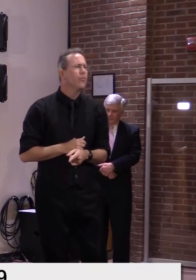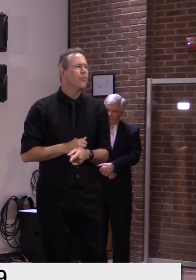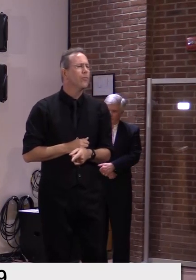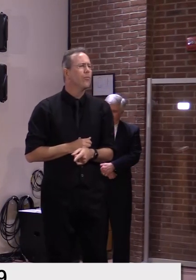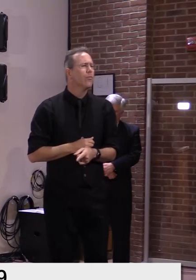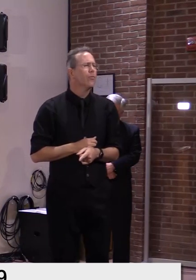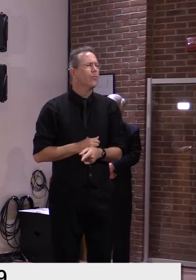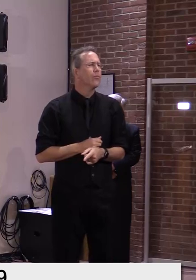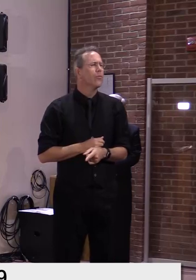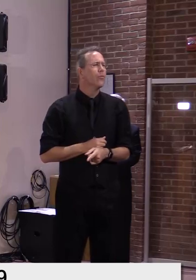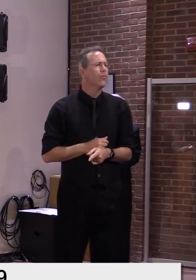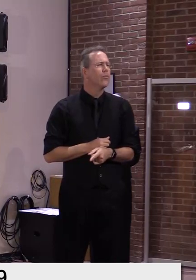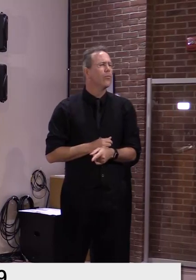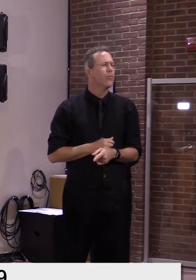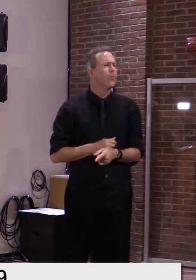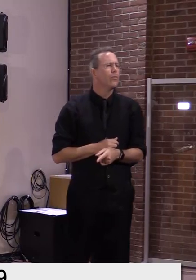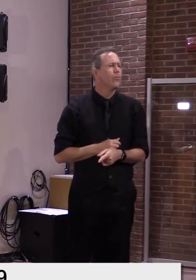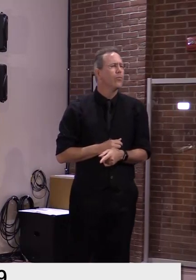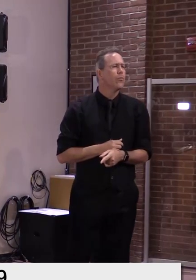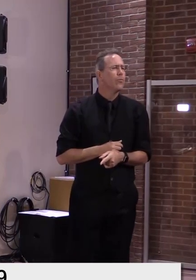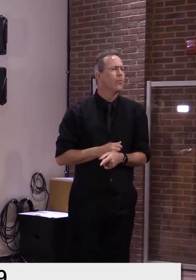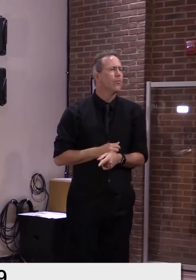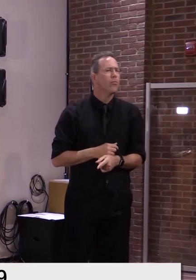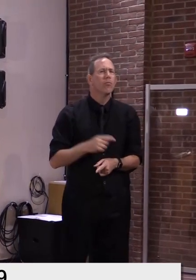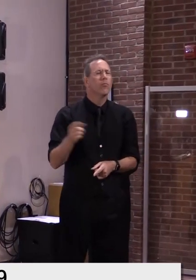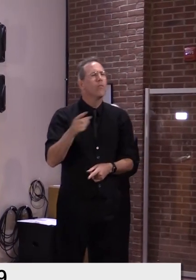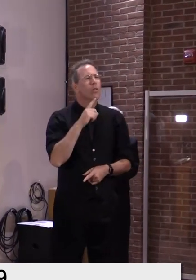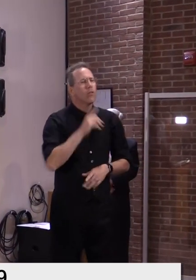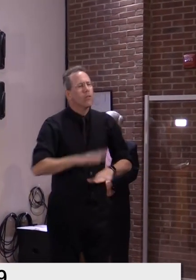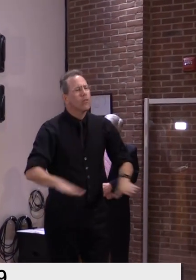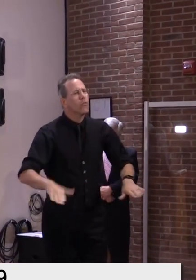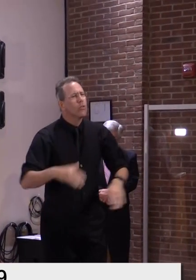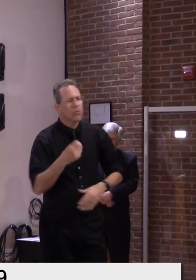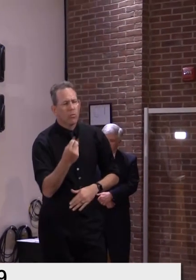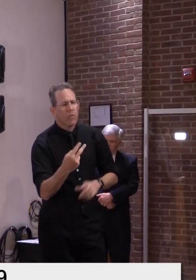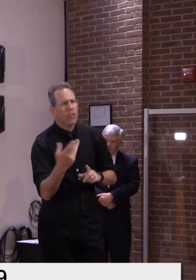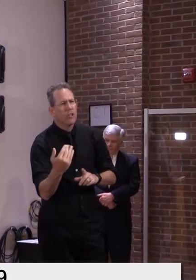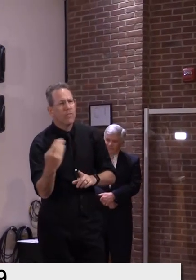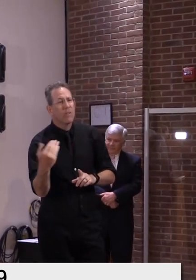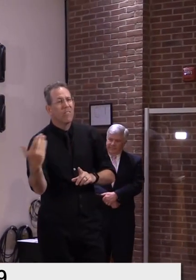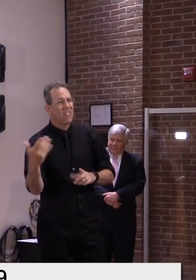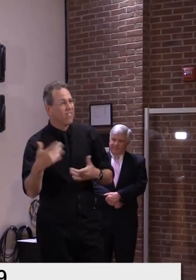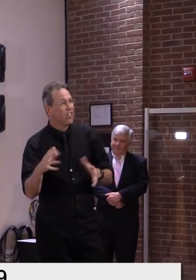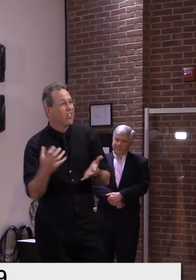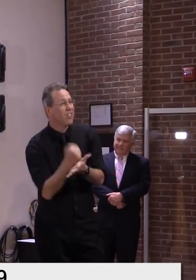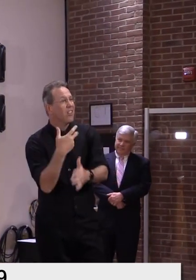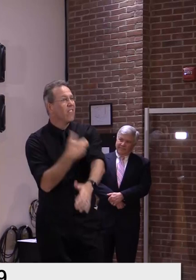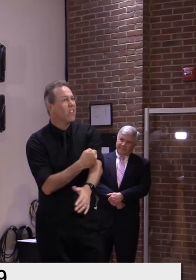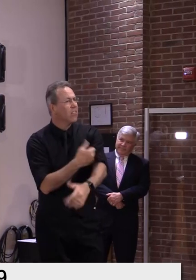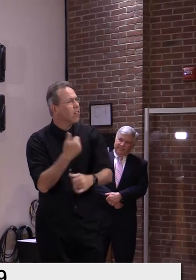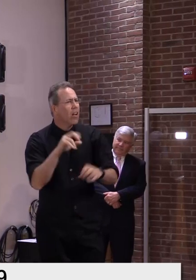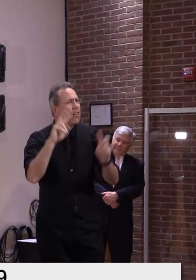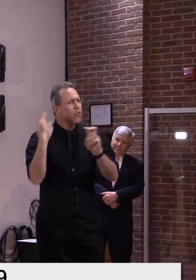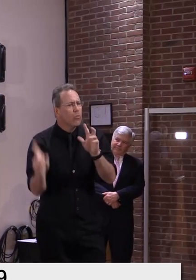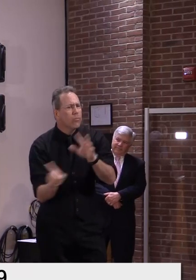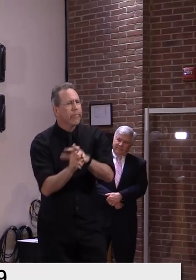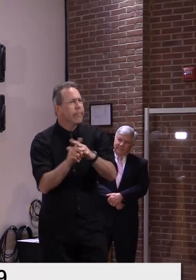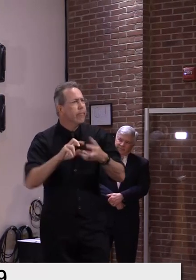to 15-year-olds? And has the state seen any cases where kids who had COVID had post-infection cardiac issues?